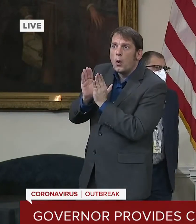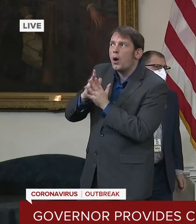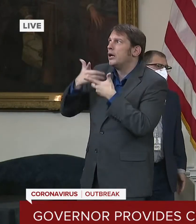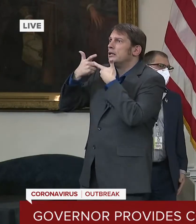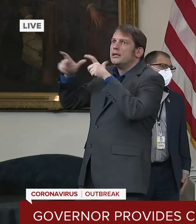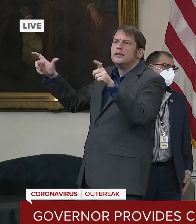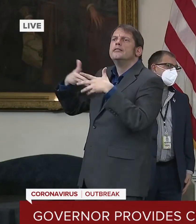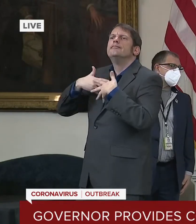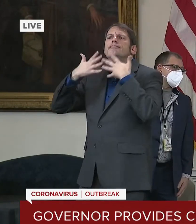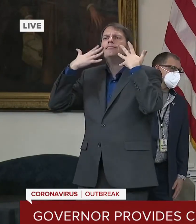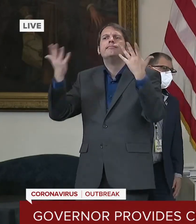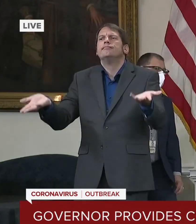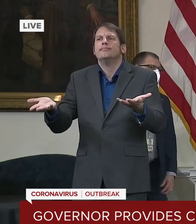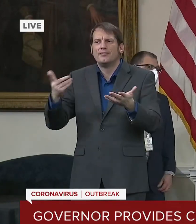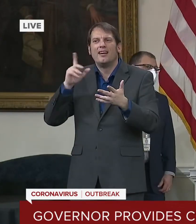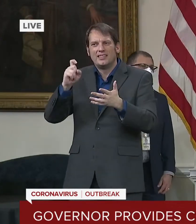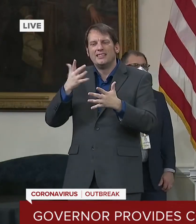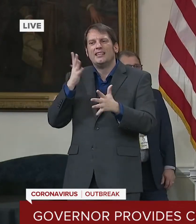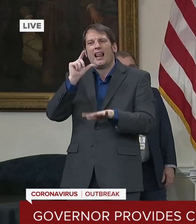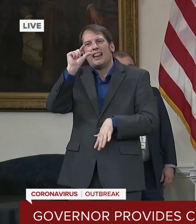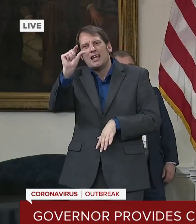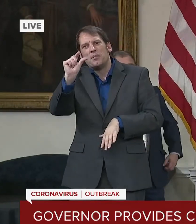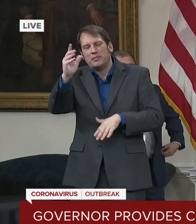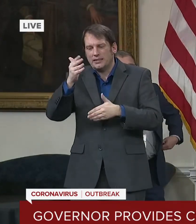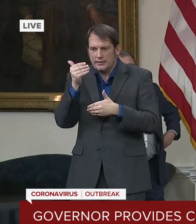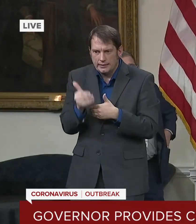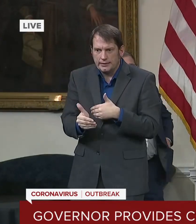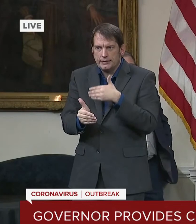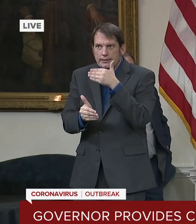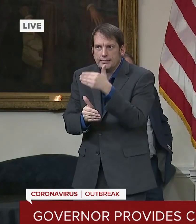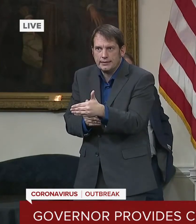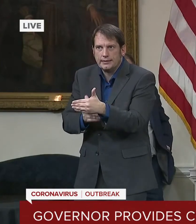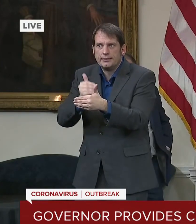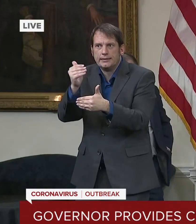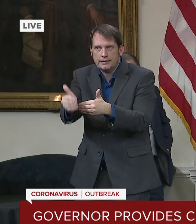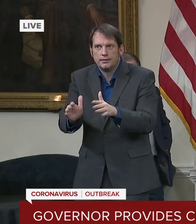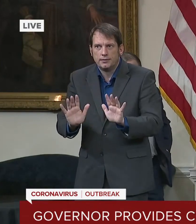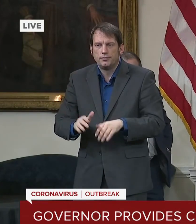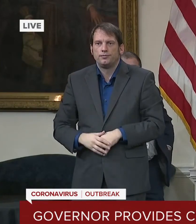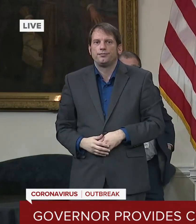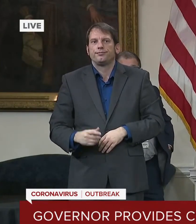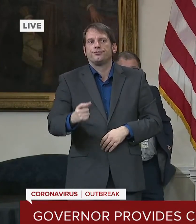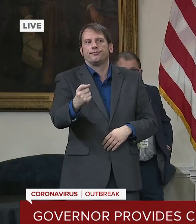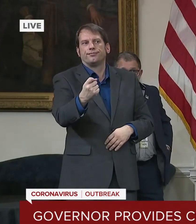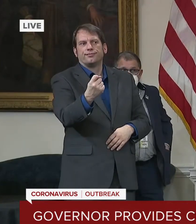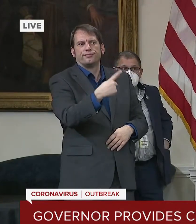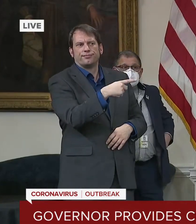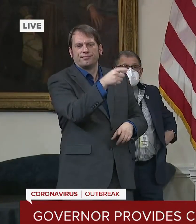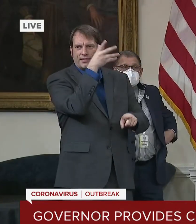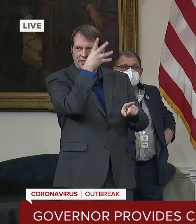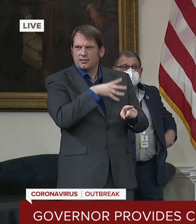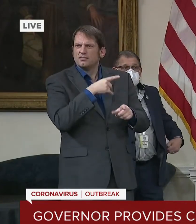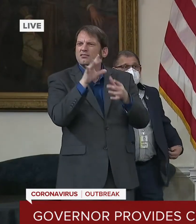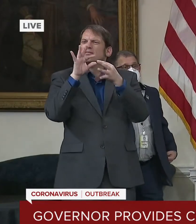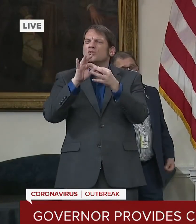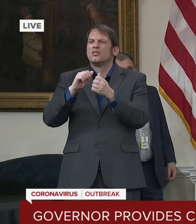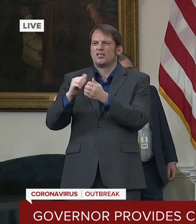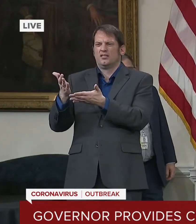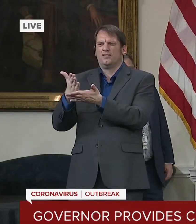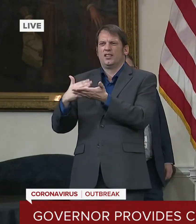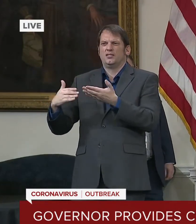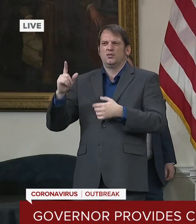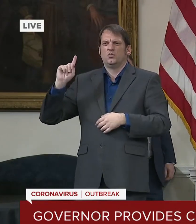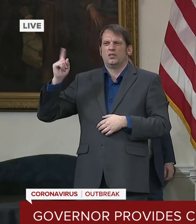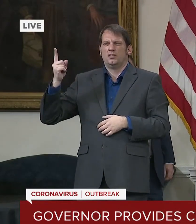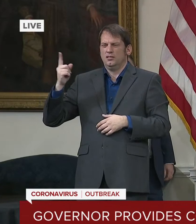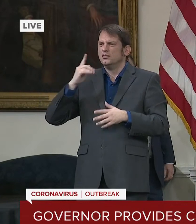that the numbers for phase 1A with the healthcare workers and some of the people in the early groups didn't want the vaccine. There was some reluctance in that. Is the